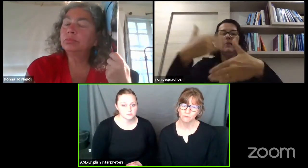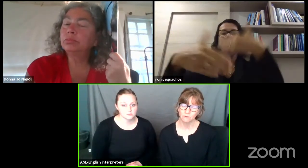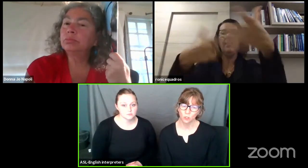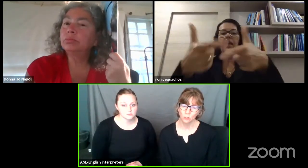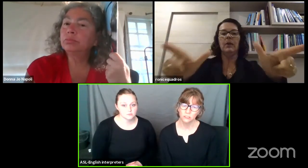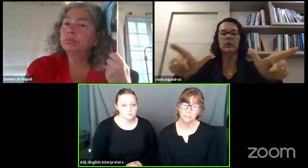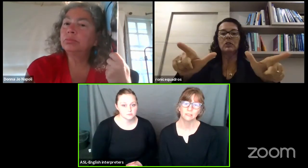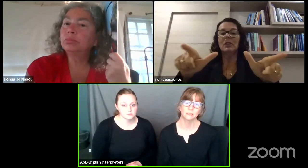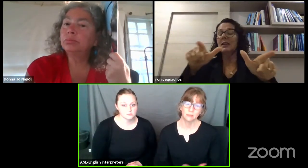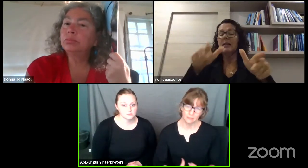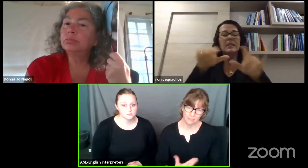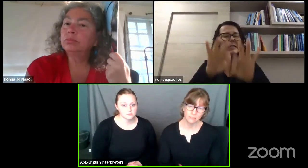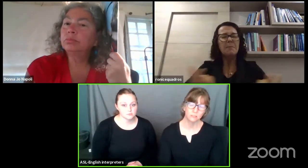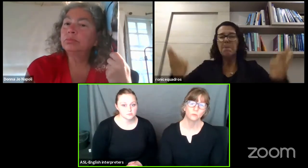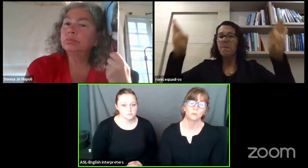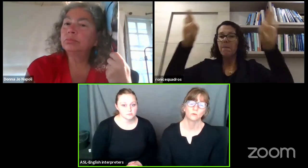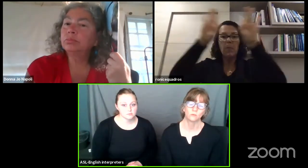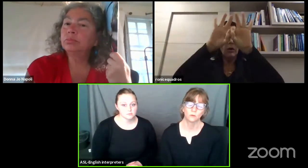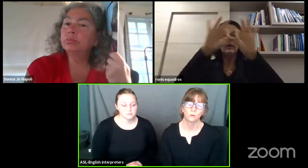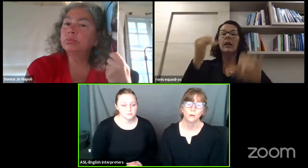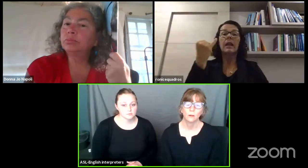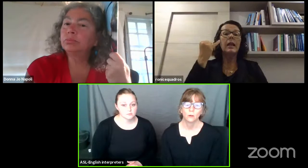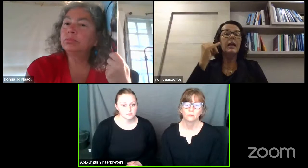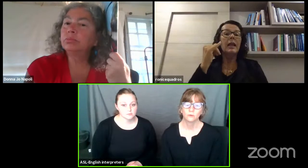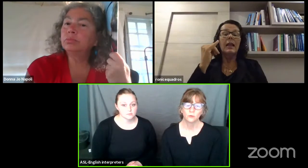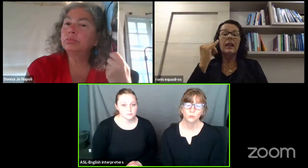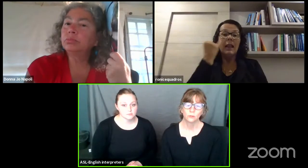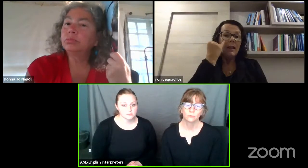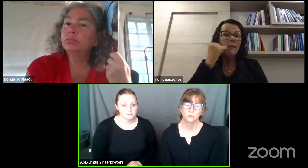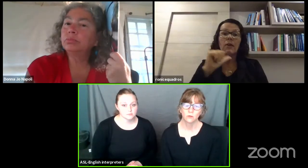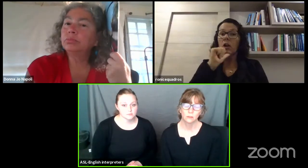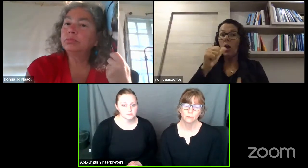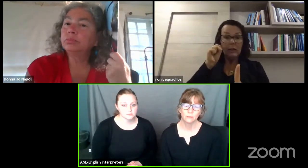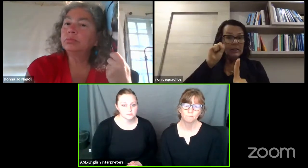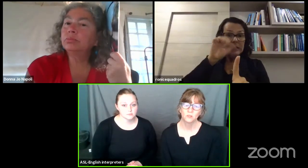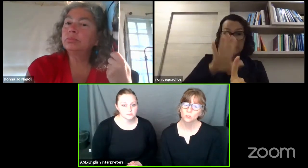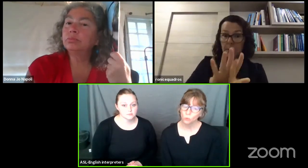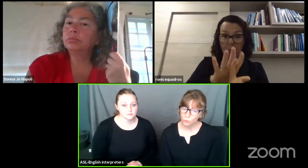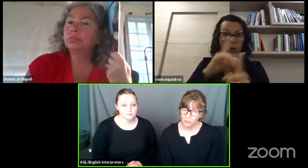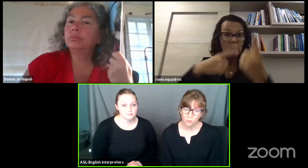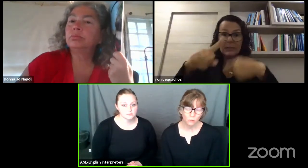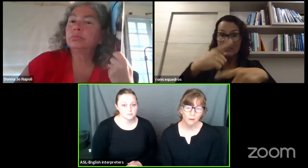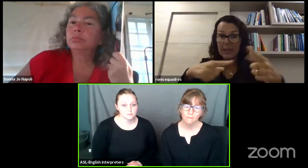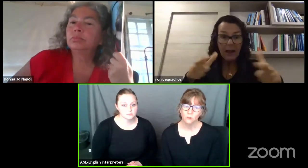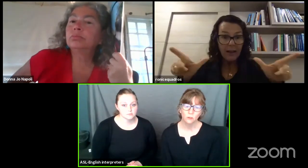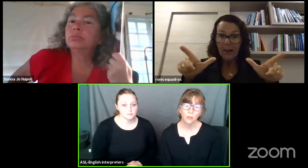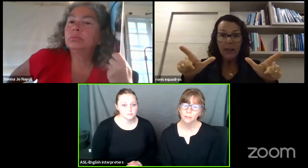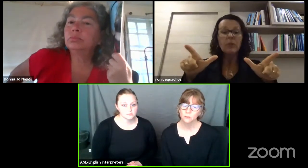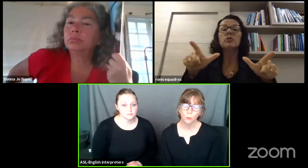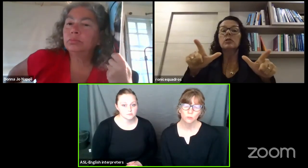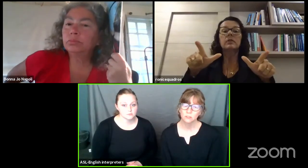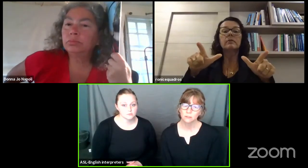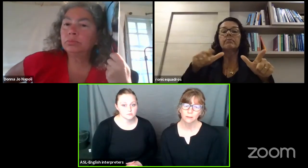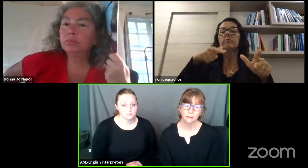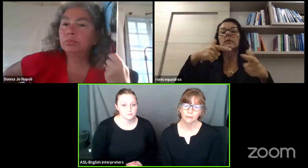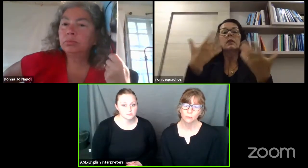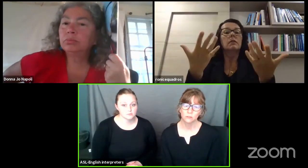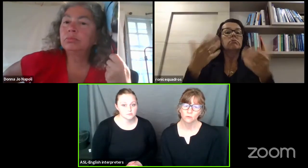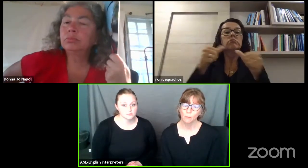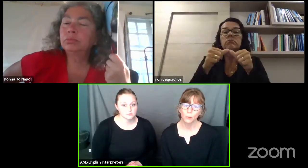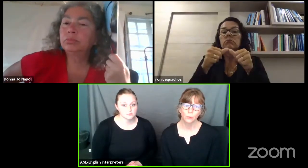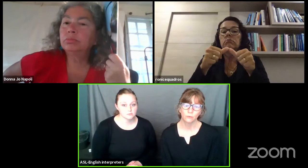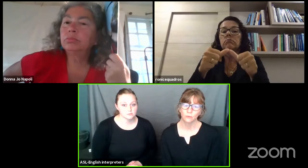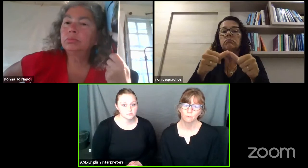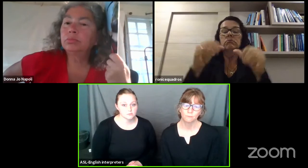So you have the phonology that leads to the further development. It's critical. They're not exposed to sign